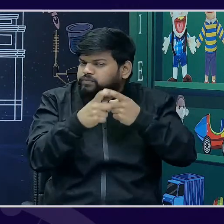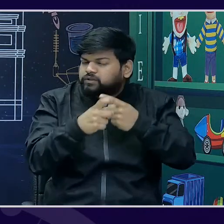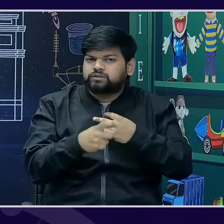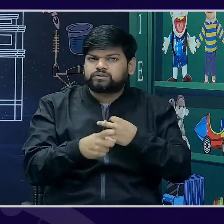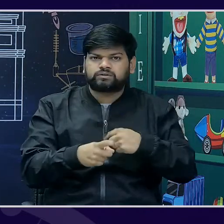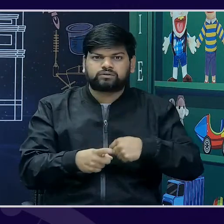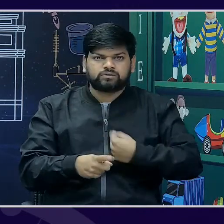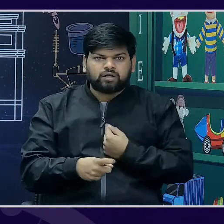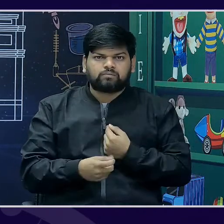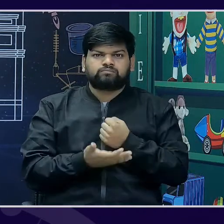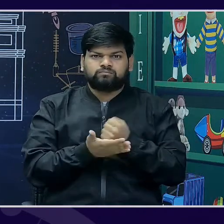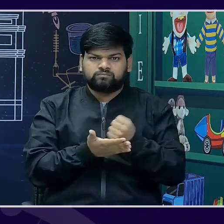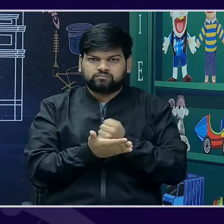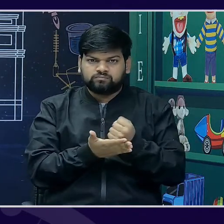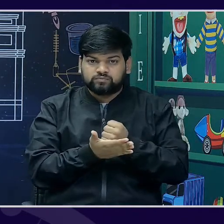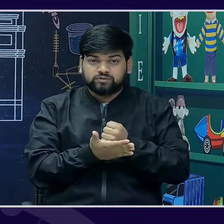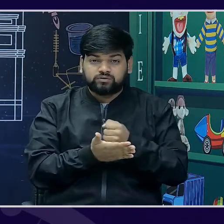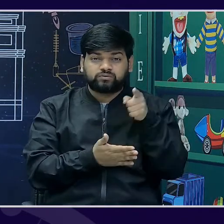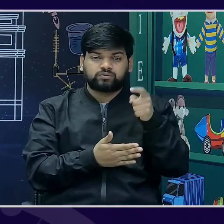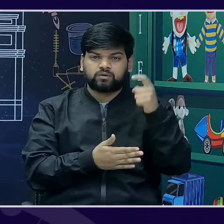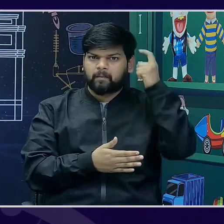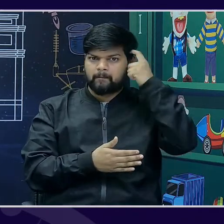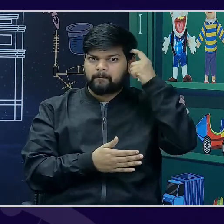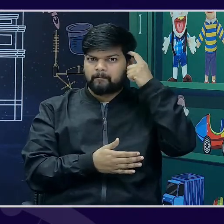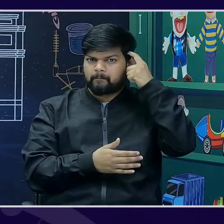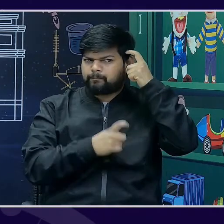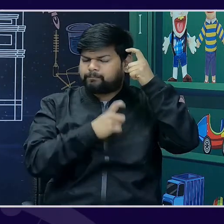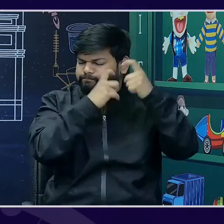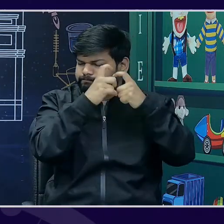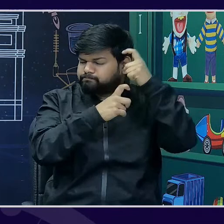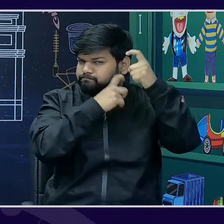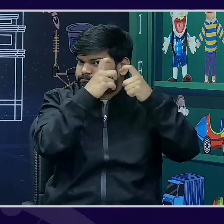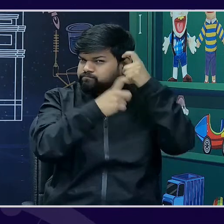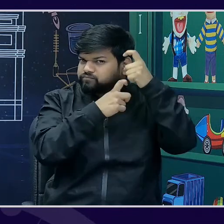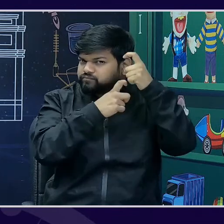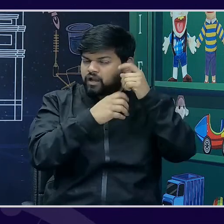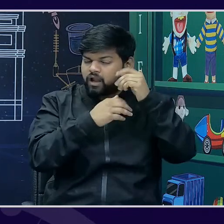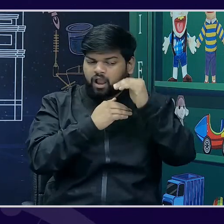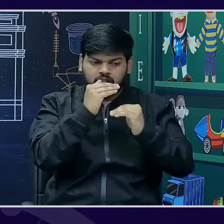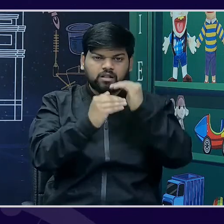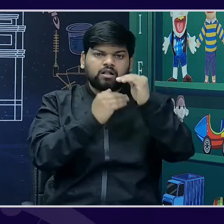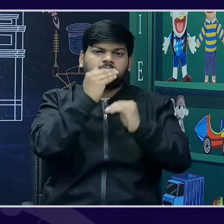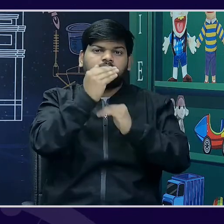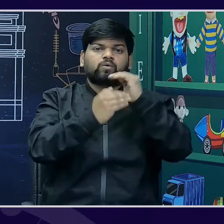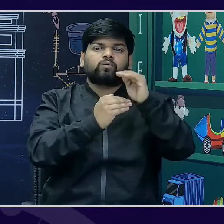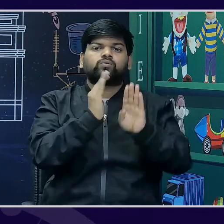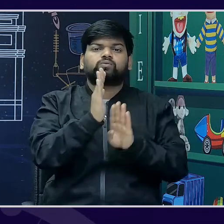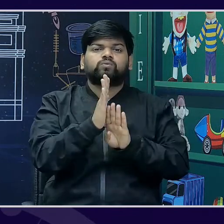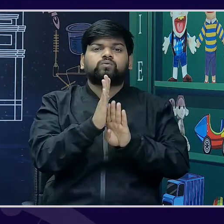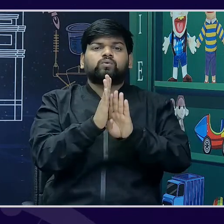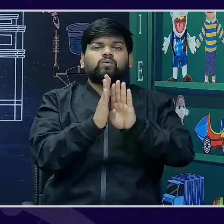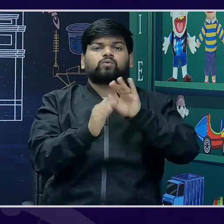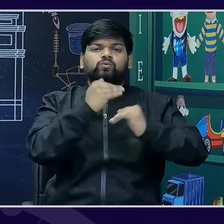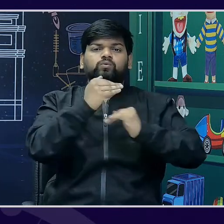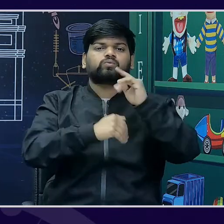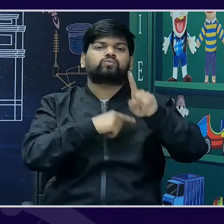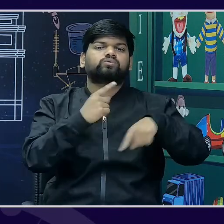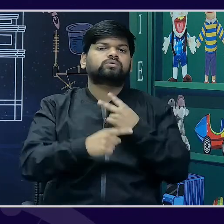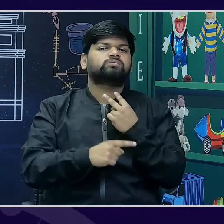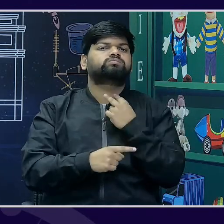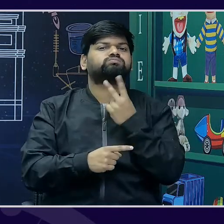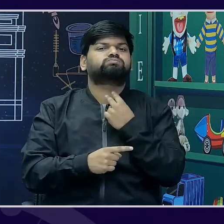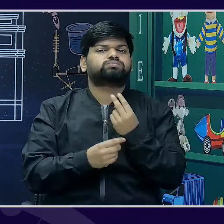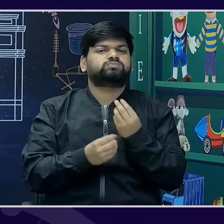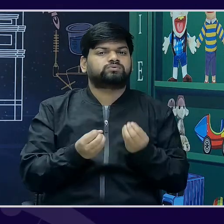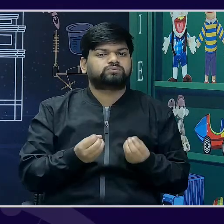gets kind of a base for speaking. So 1.5 year is all listening. 6 months is